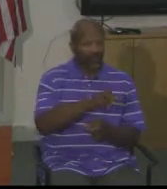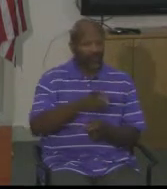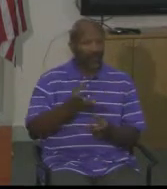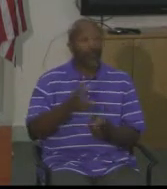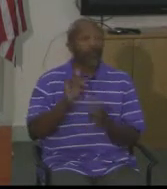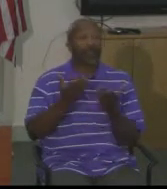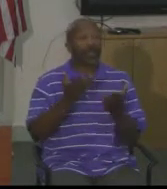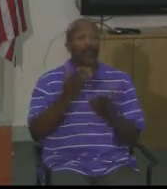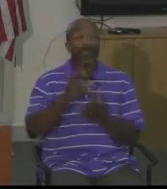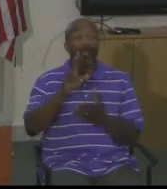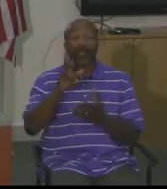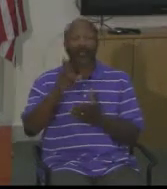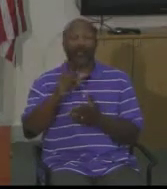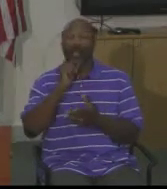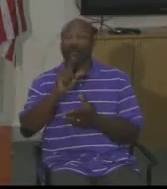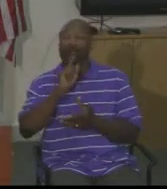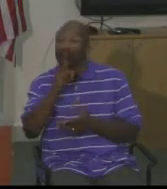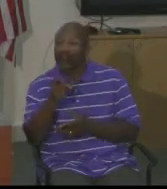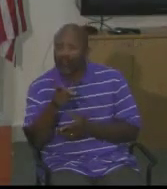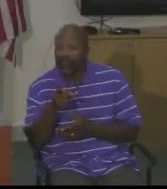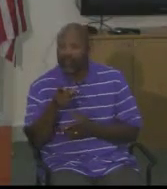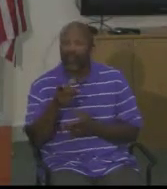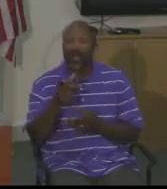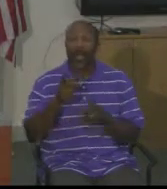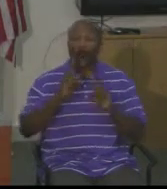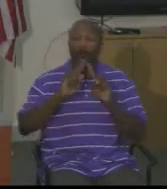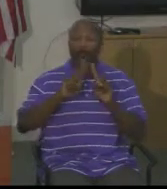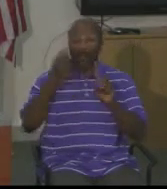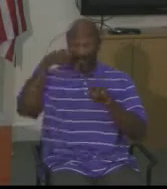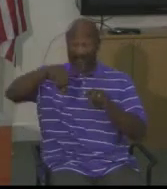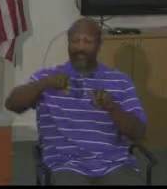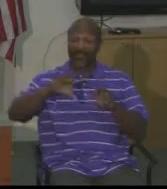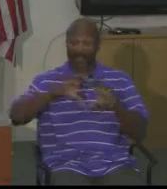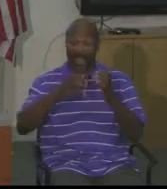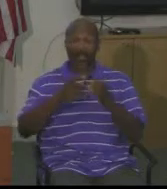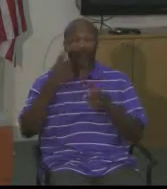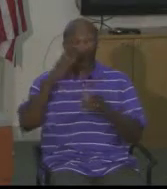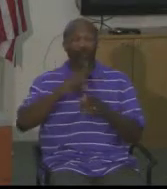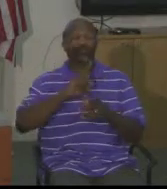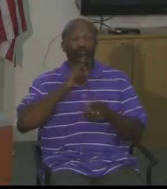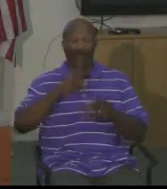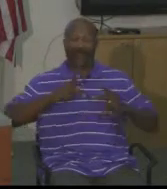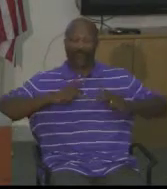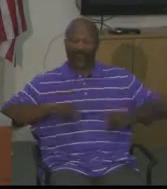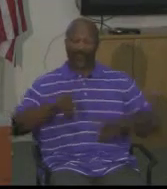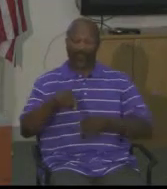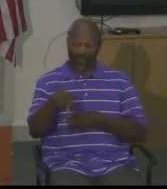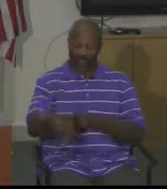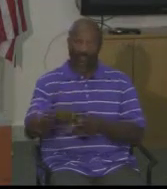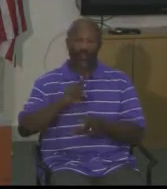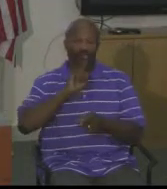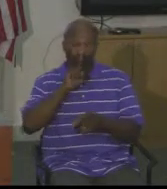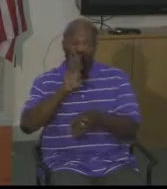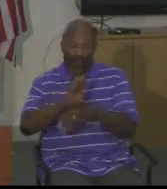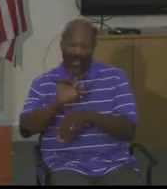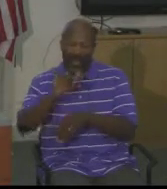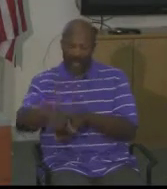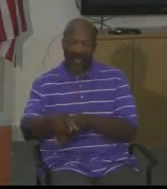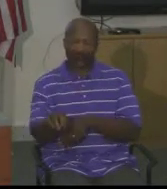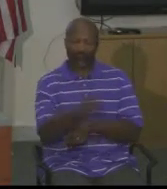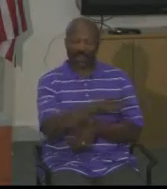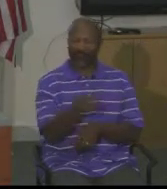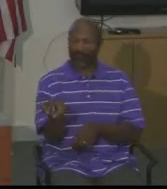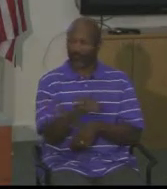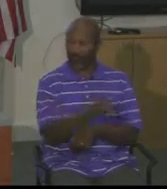virtual, but in most of the stuff for this class, they are going to be physical buses. So we're going to talk about tomorrow,